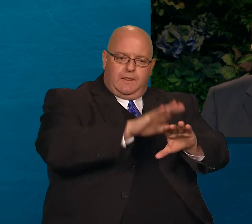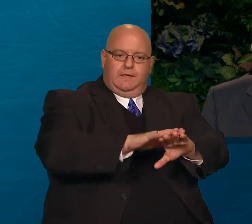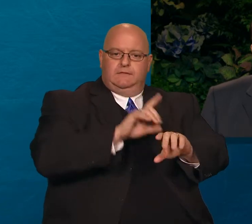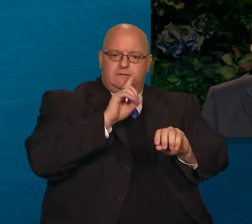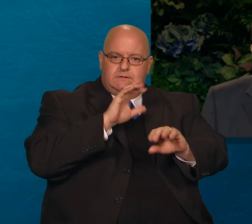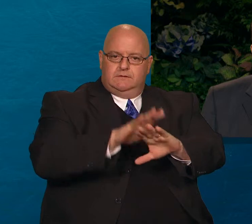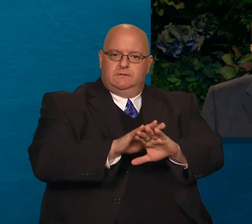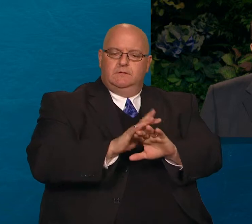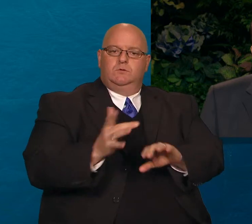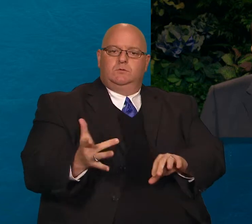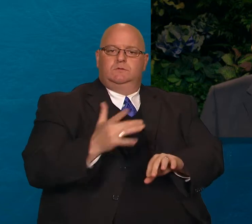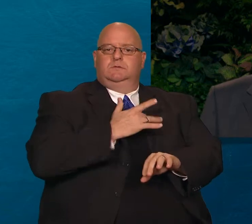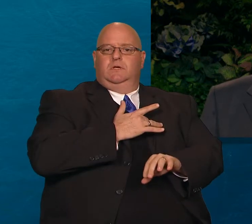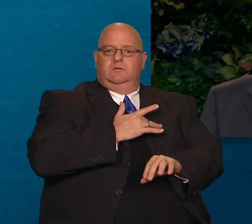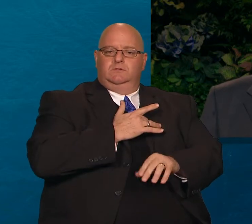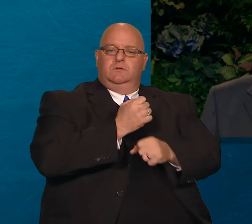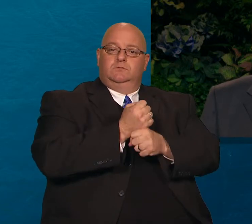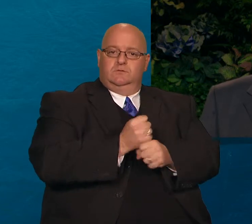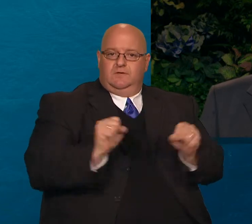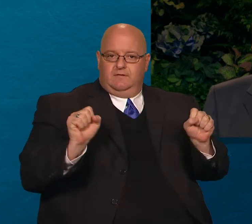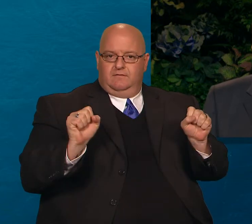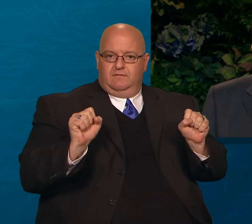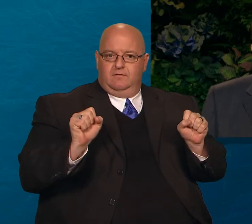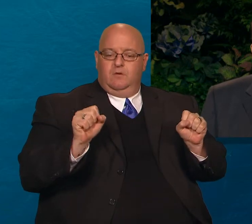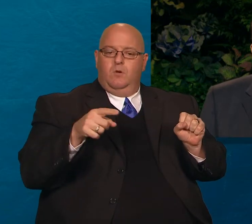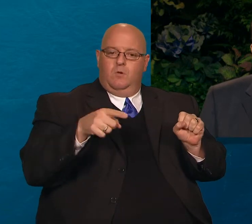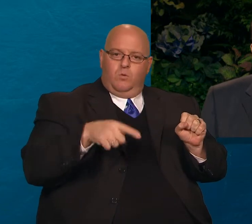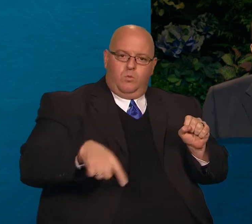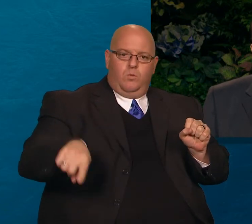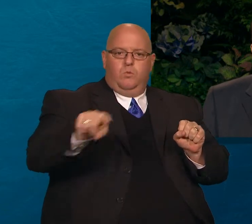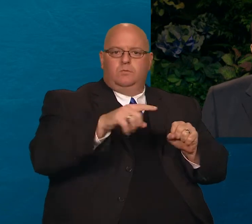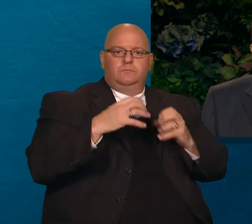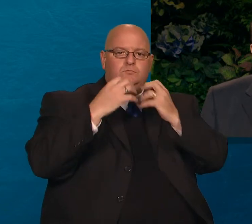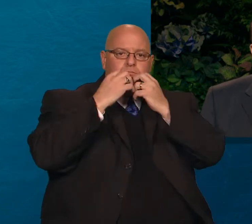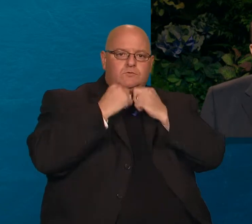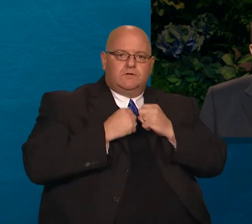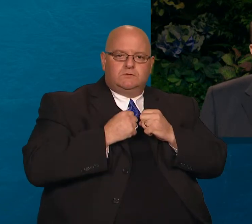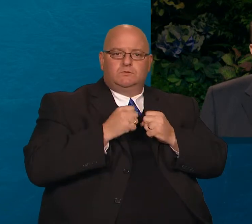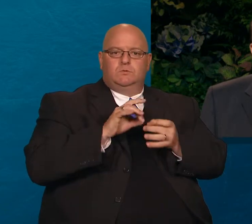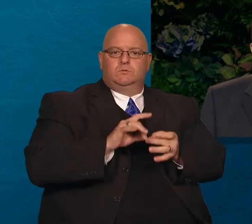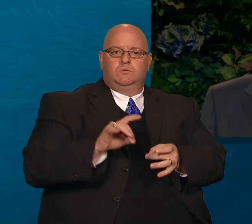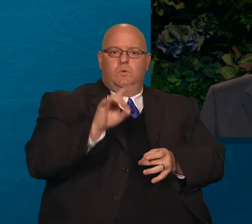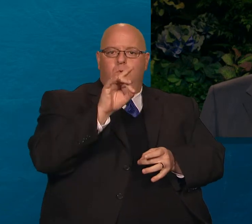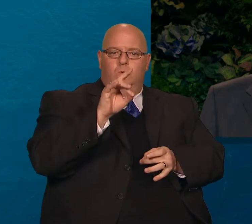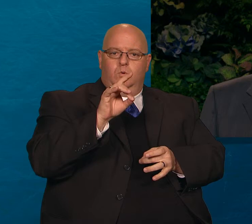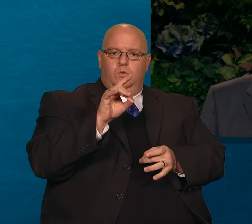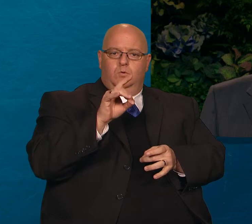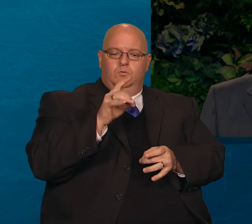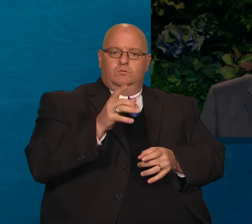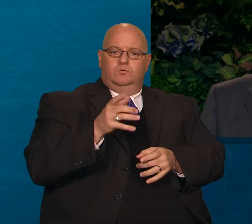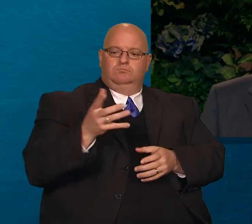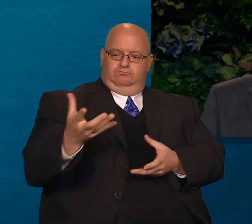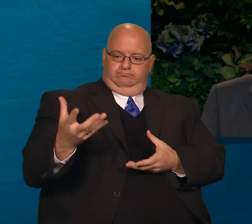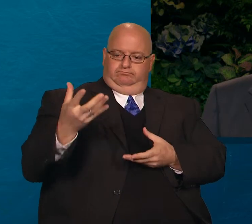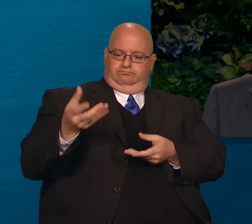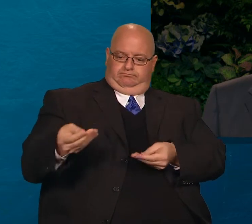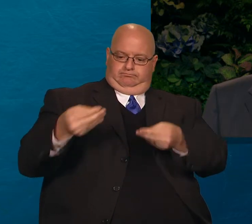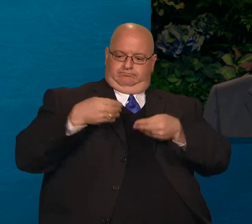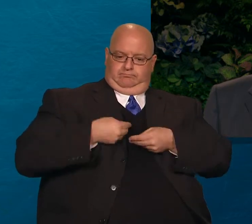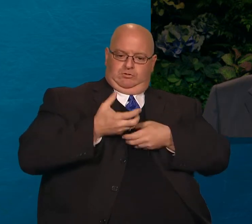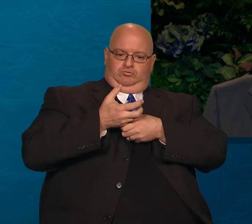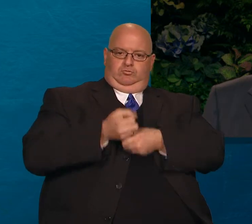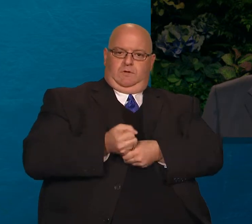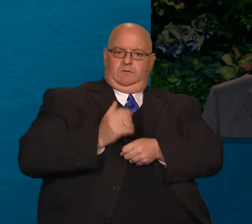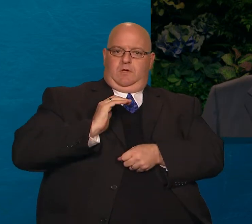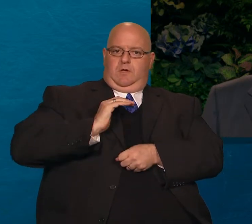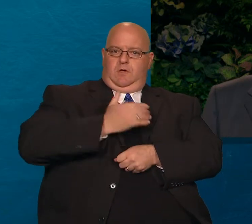touch, and to save those precious souls entrusted to our